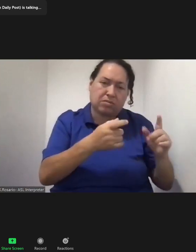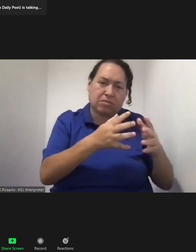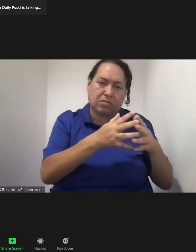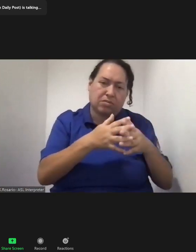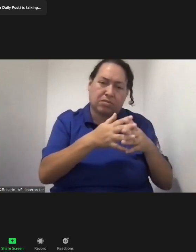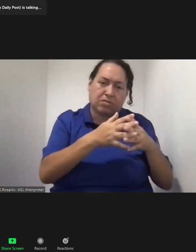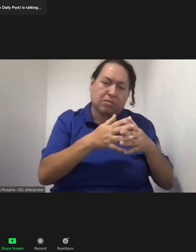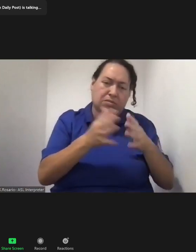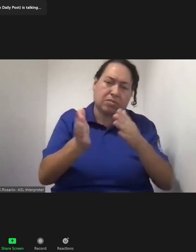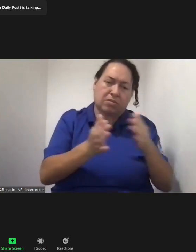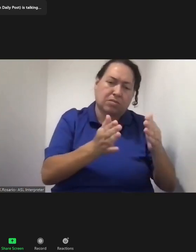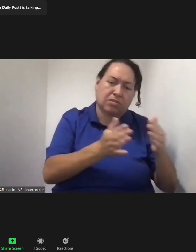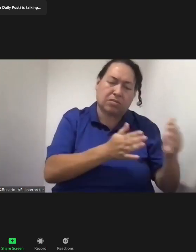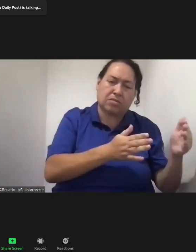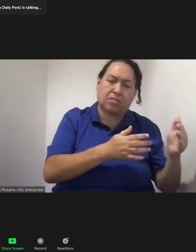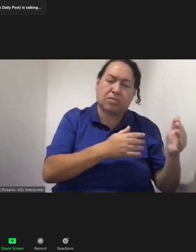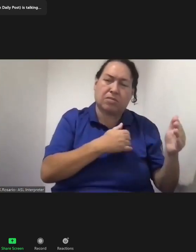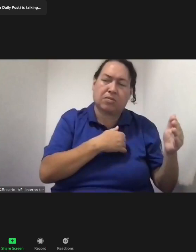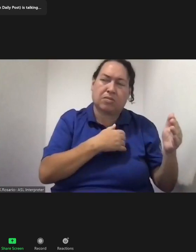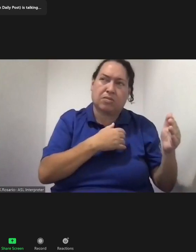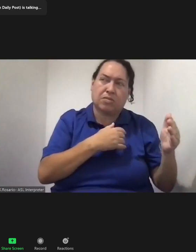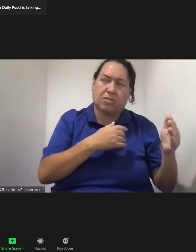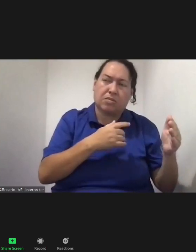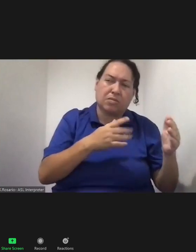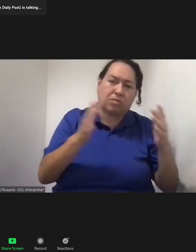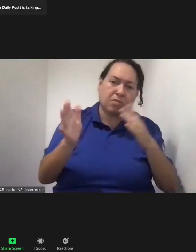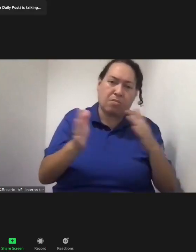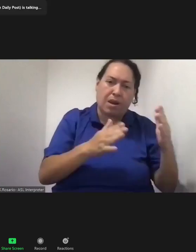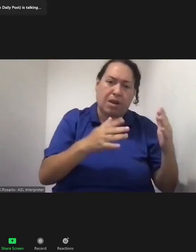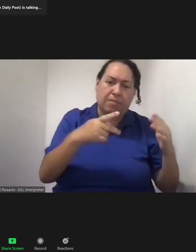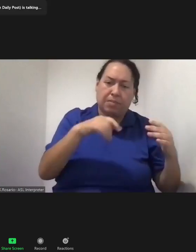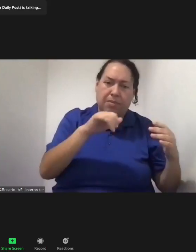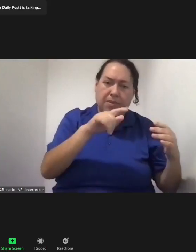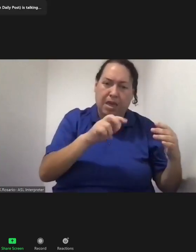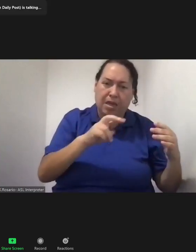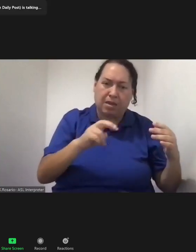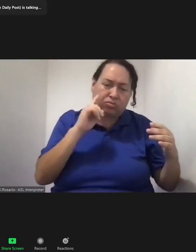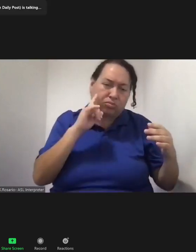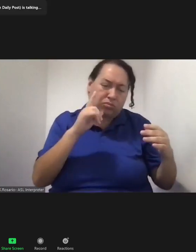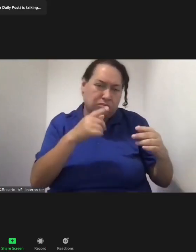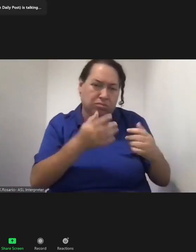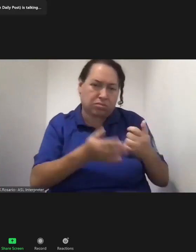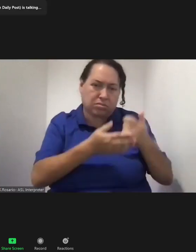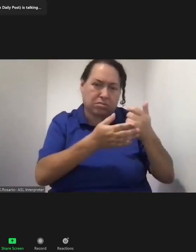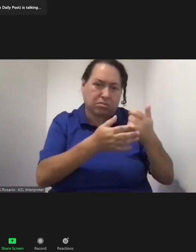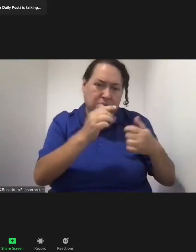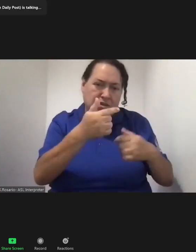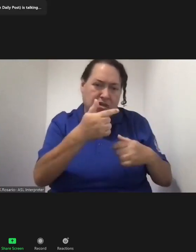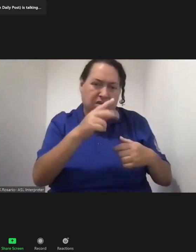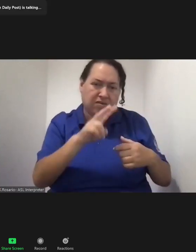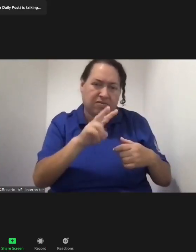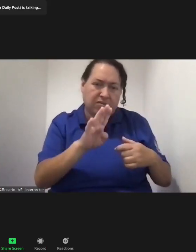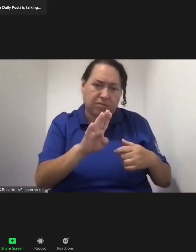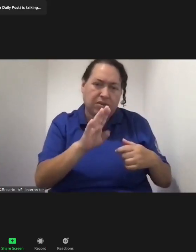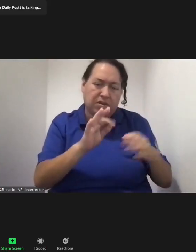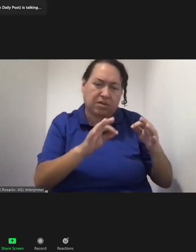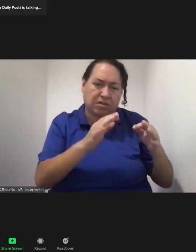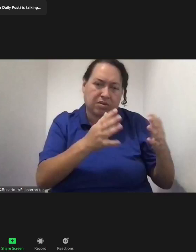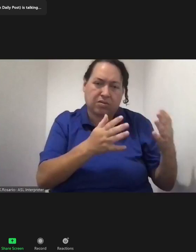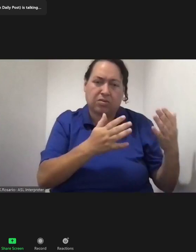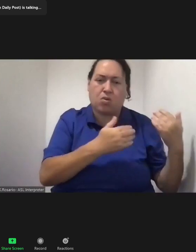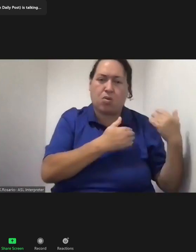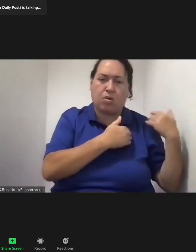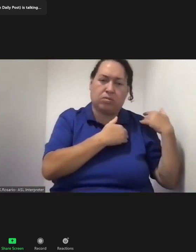Plan to assist GVB in case they proceed with shouldering the cost